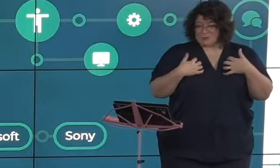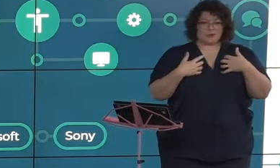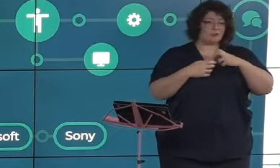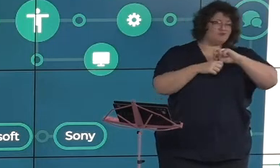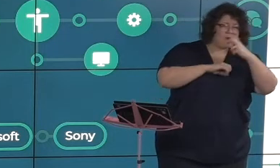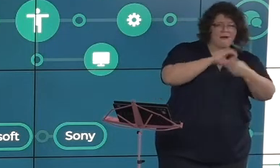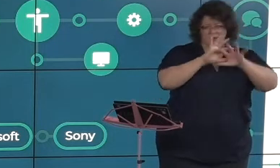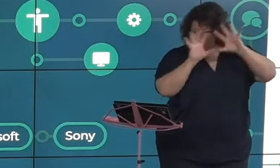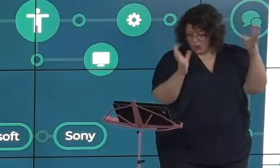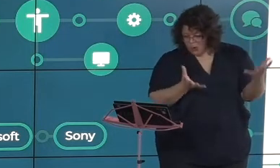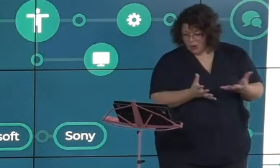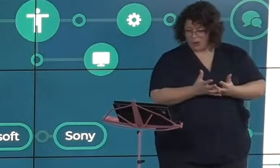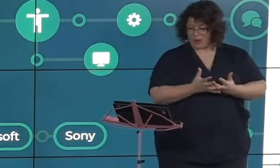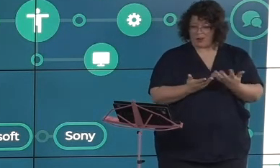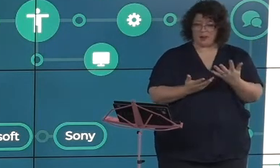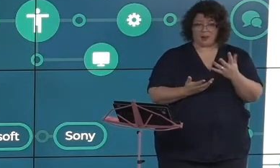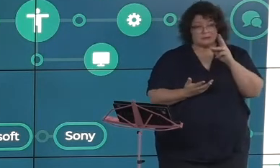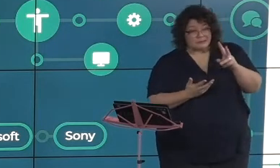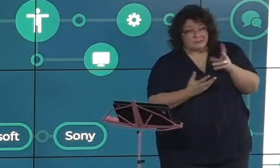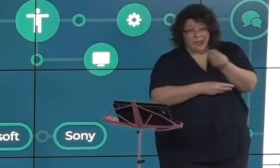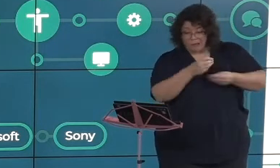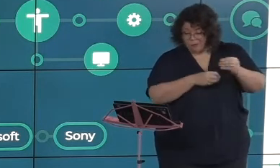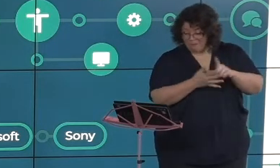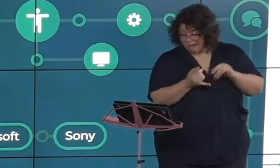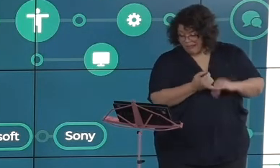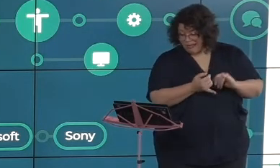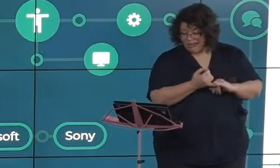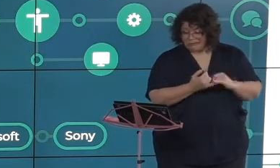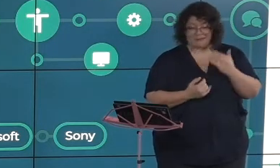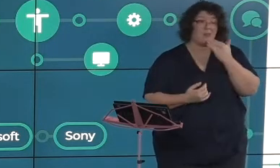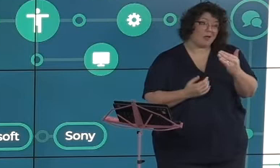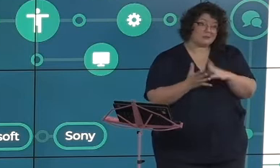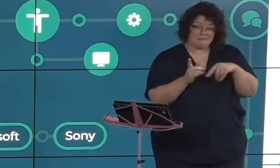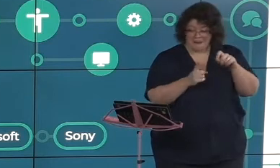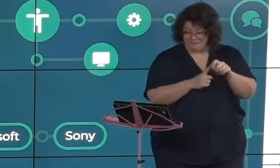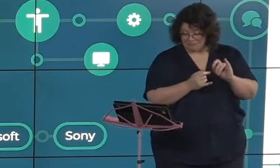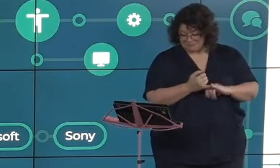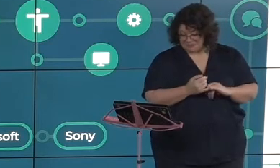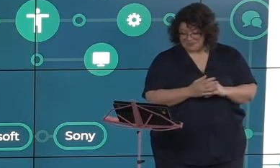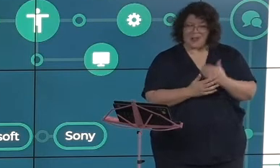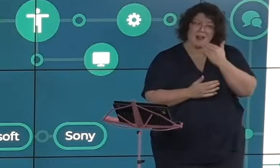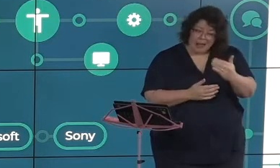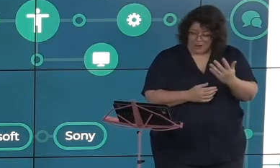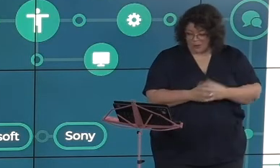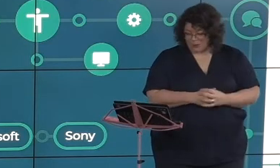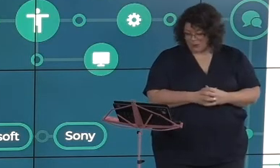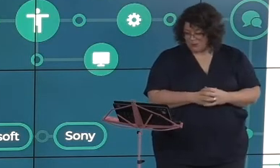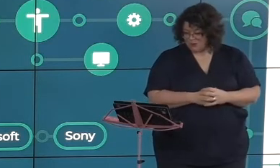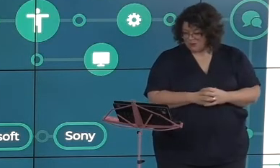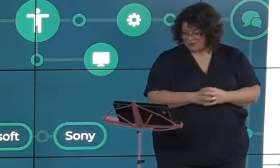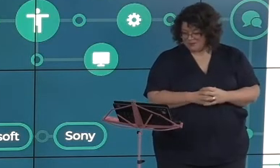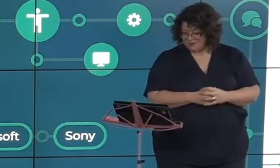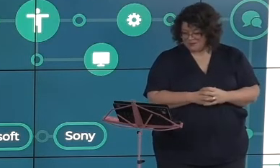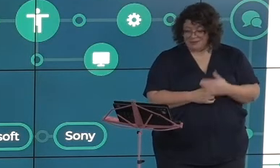Lord for Google Maps. Thank you. I could never get anywhere. Thank God for apps that help me get taxis. And